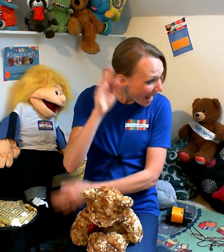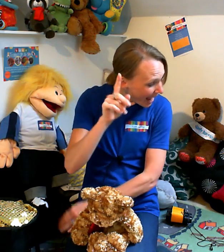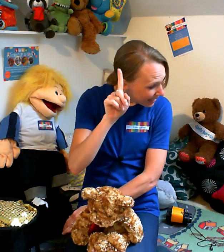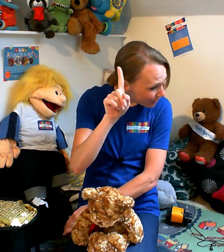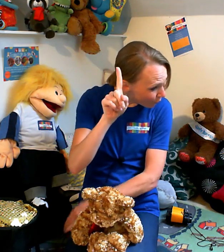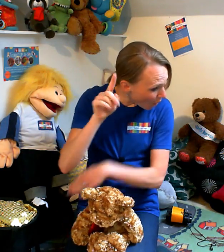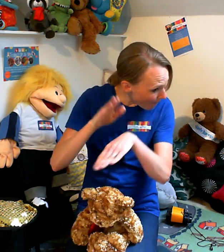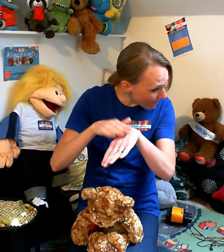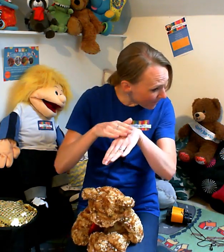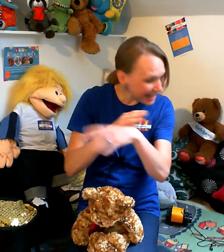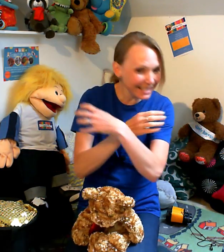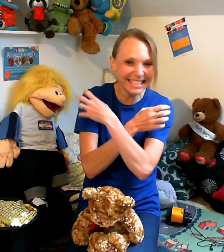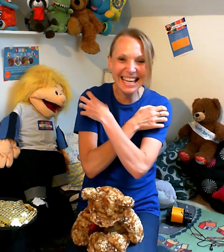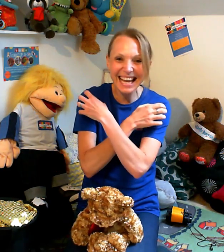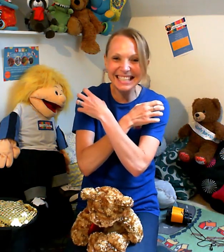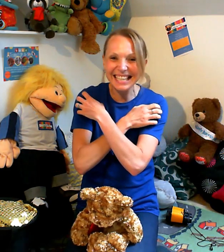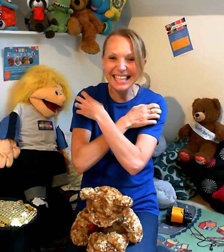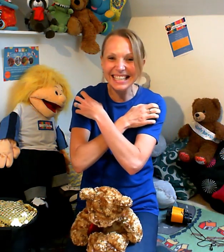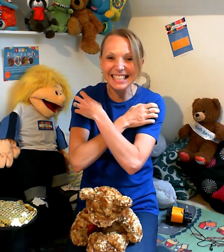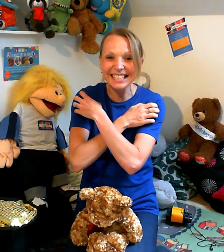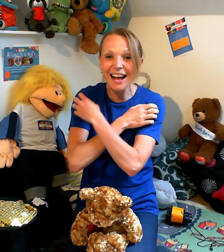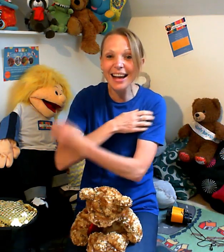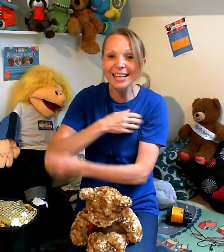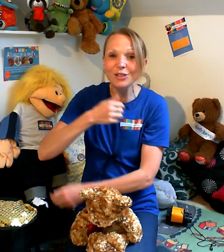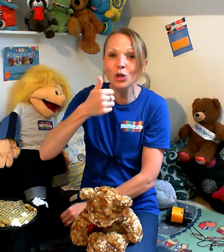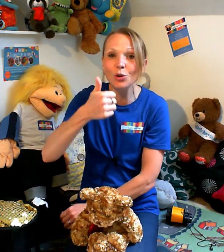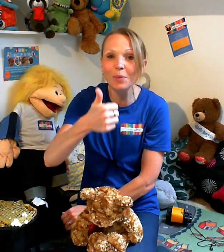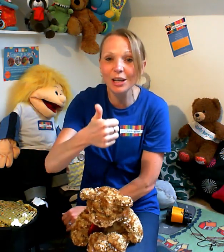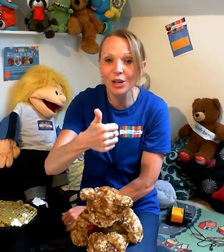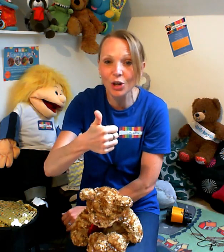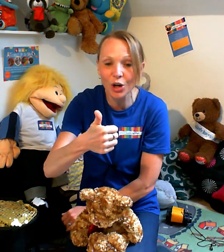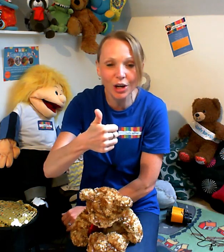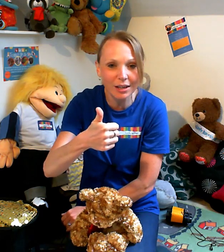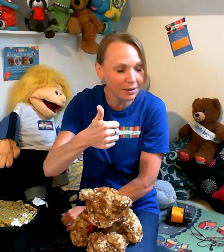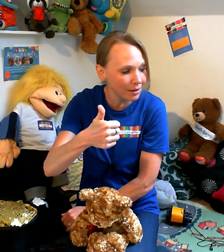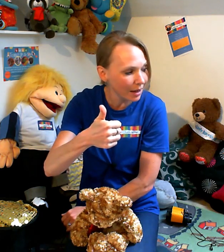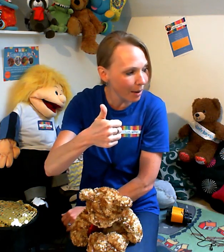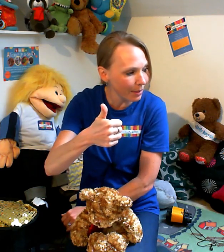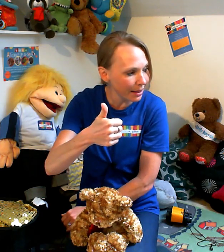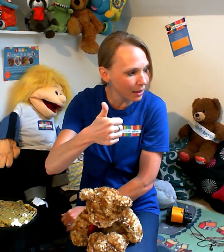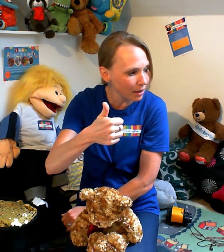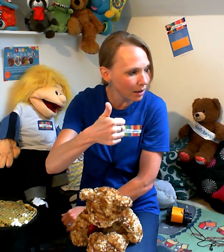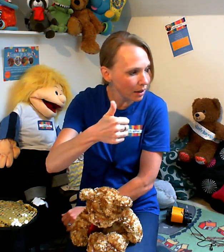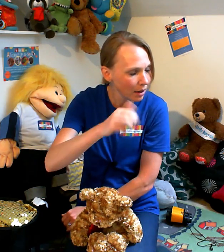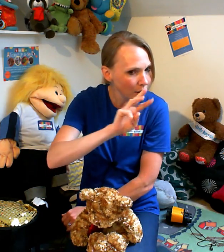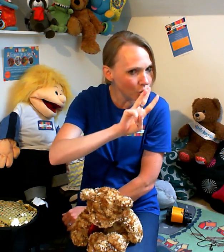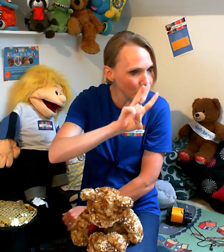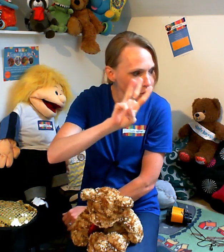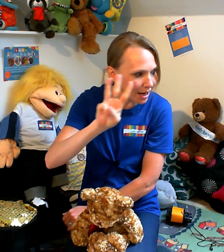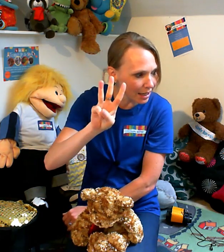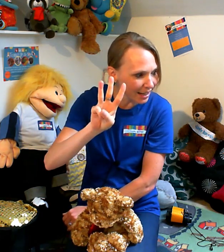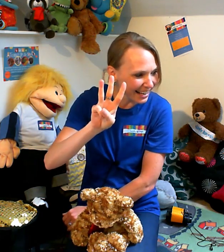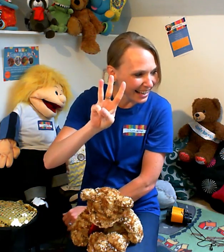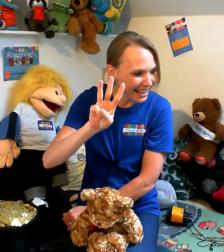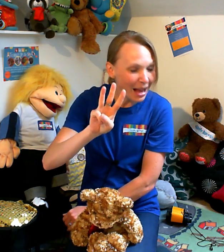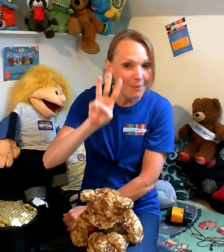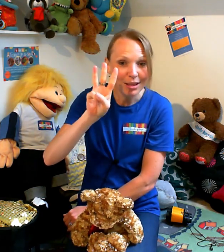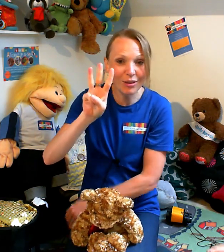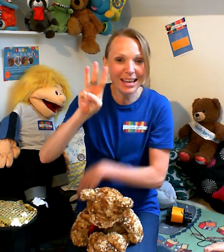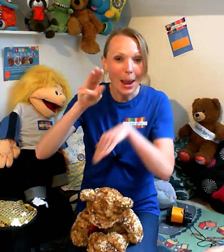And if one bad teddy decided to be good, how many then? Just three. No, three